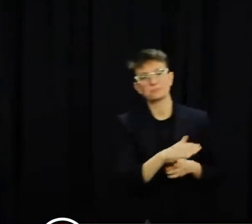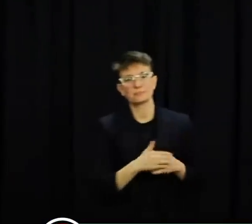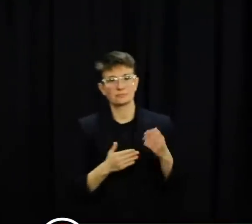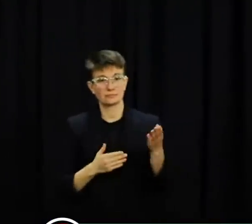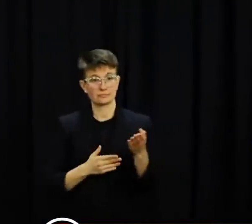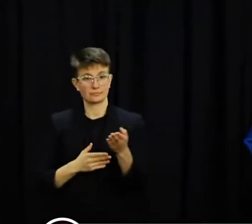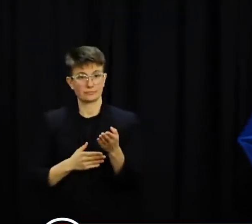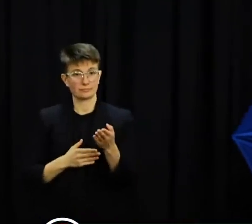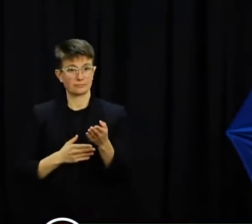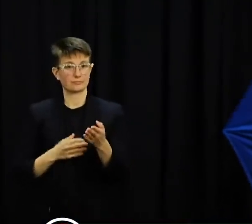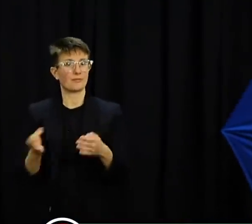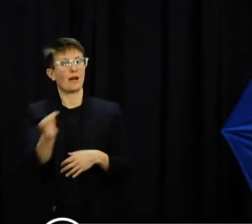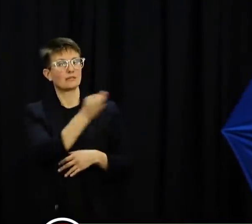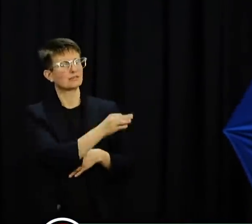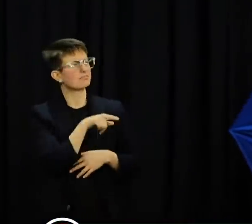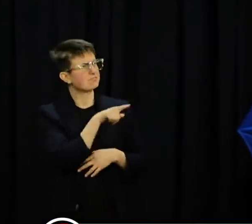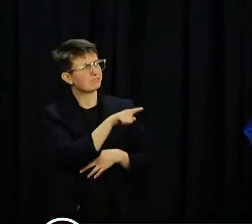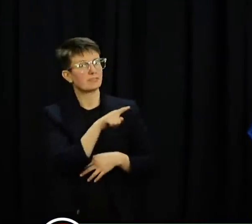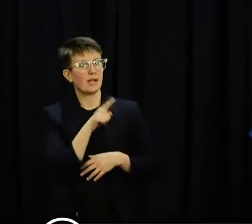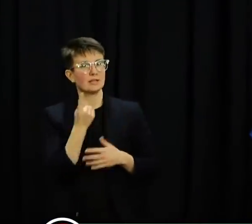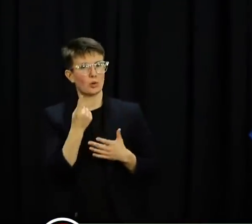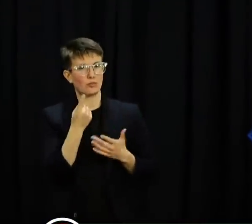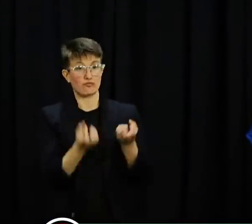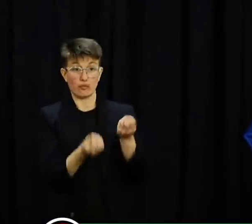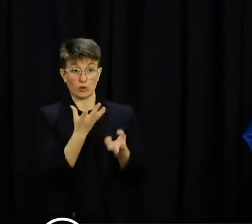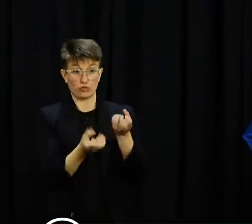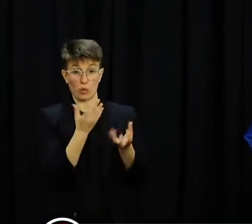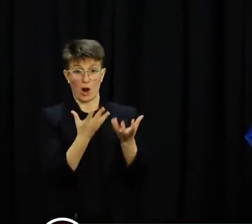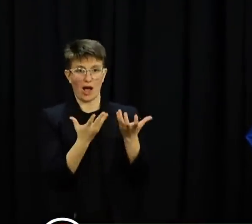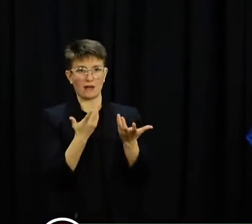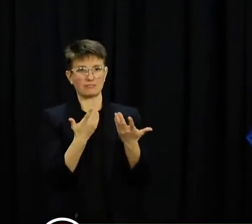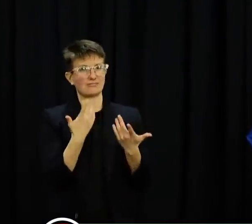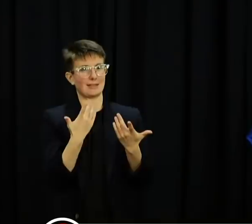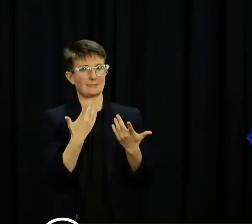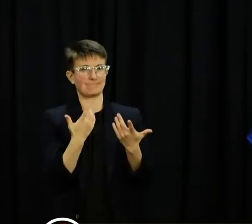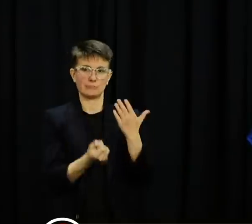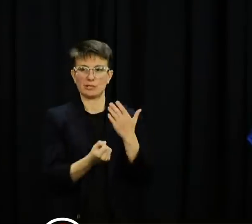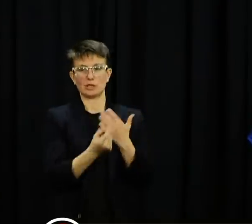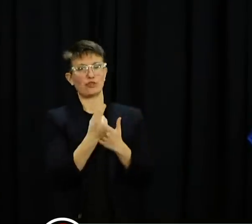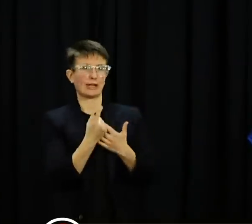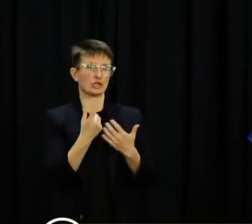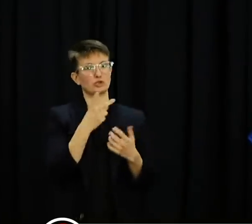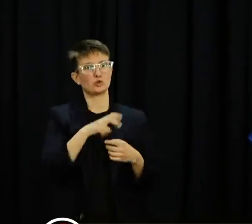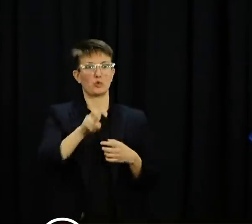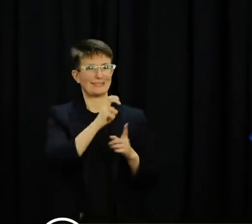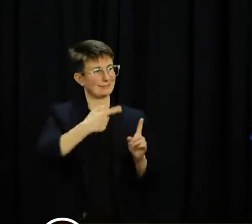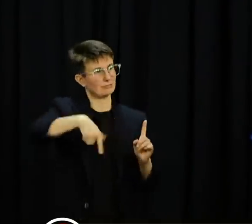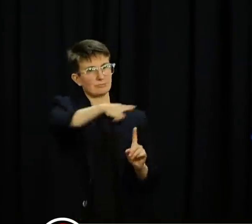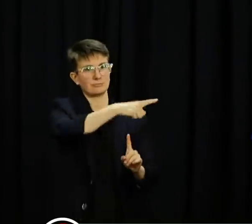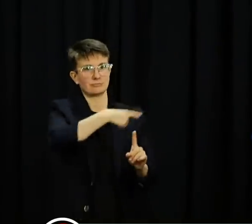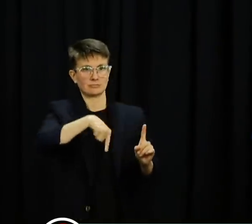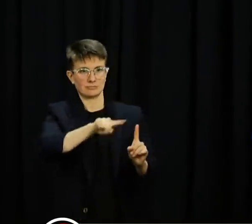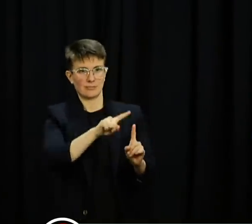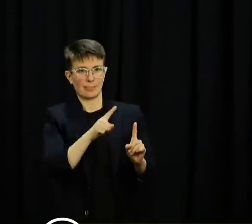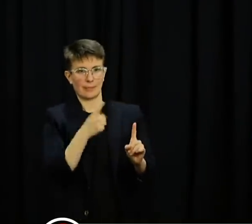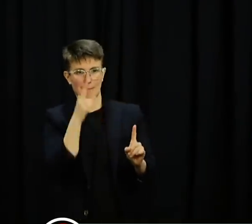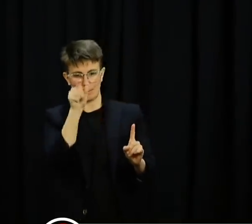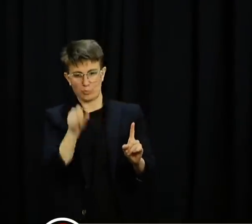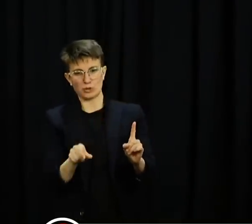tourist attractions that the woman in her 20s and the child visited in Rotorua, have they been shut down? Will they need to